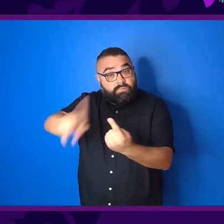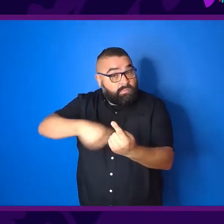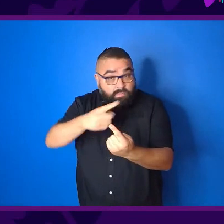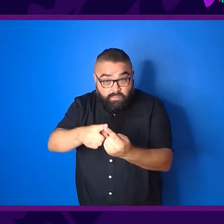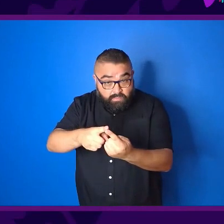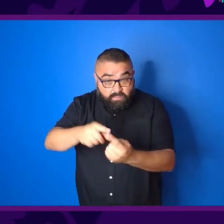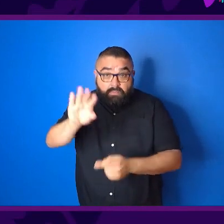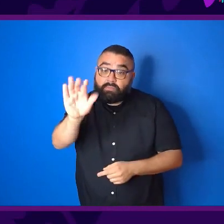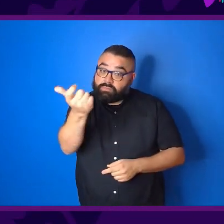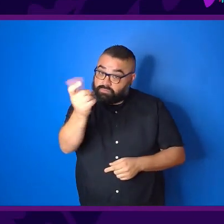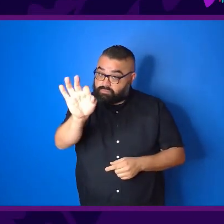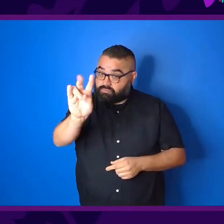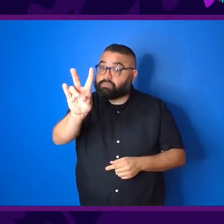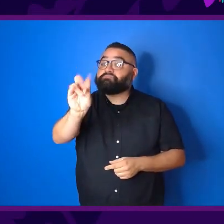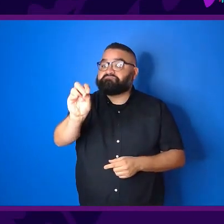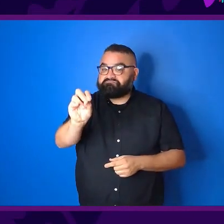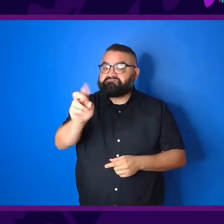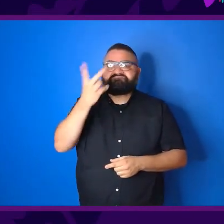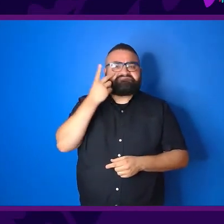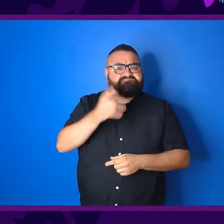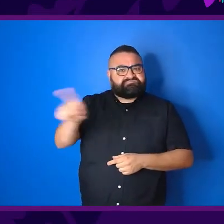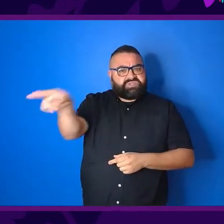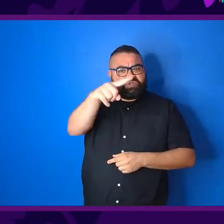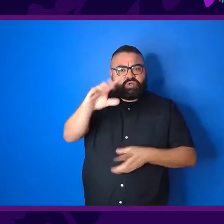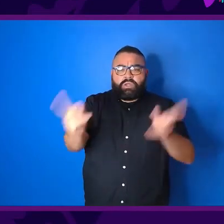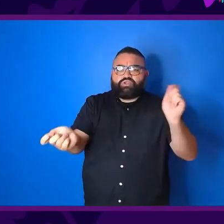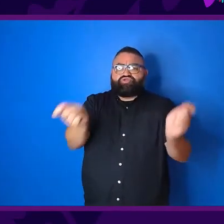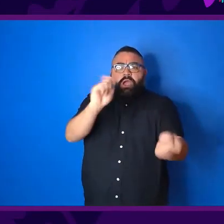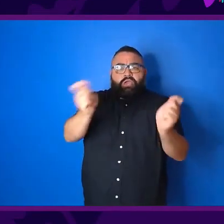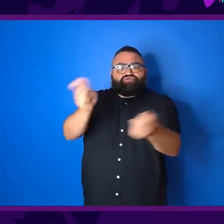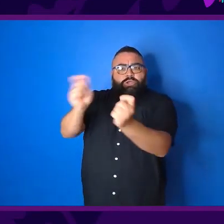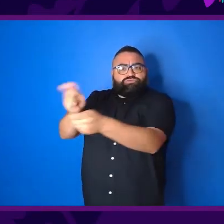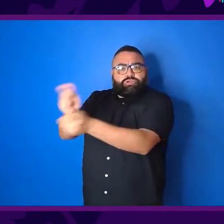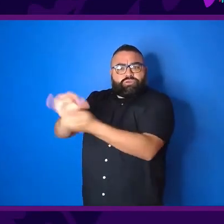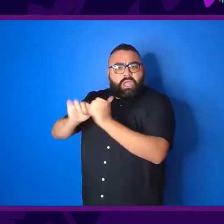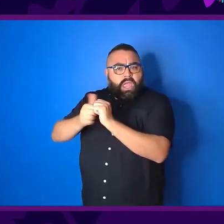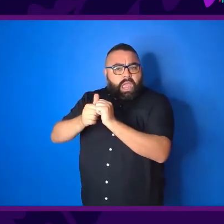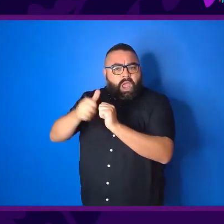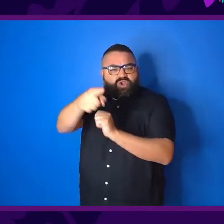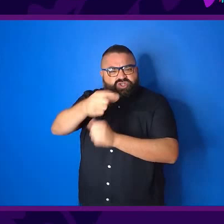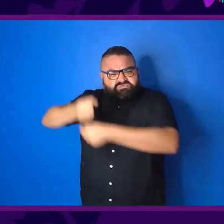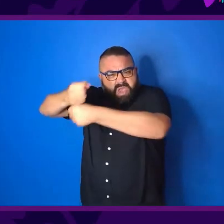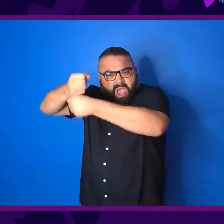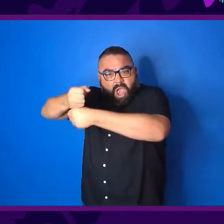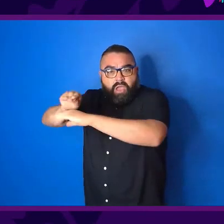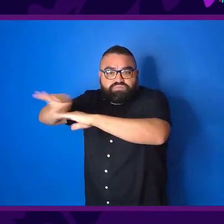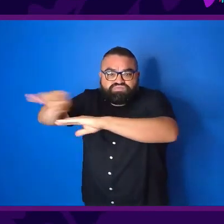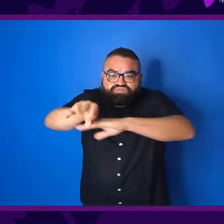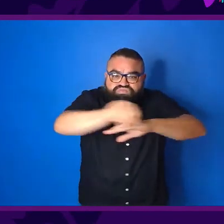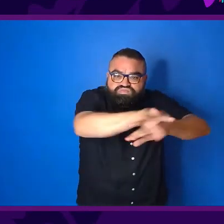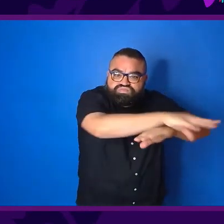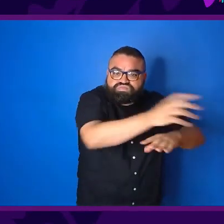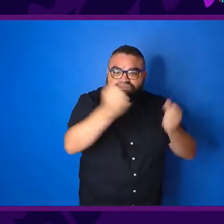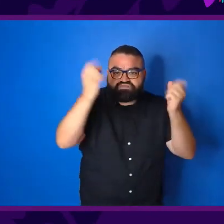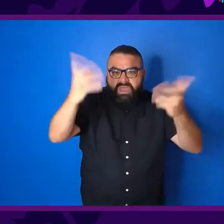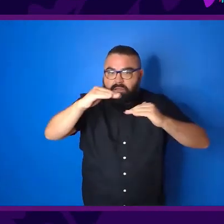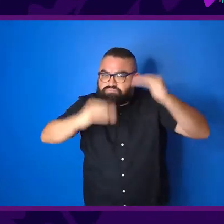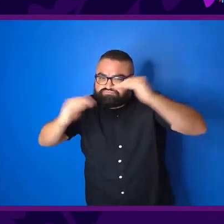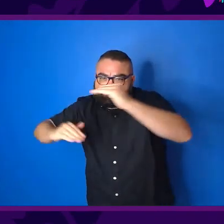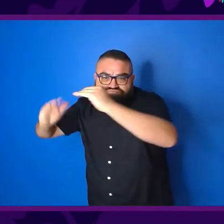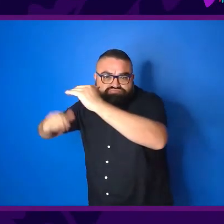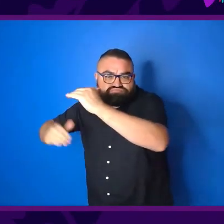have witnessed her transform the lives of America's most vulnerable through her unwavering commitment to social